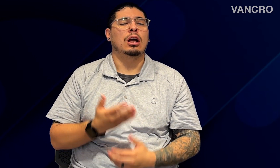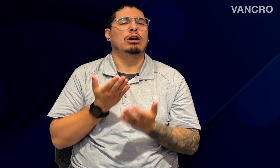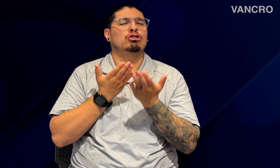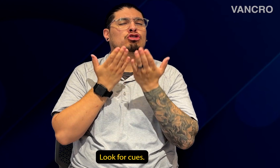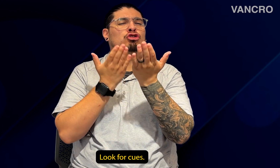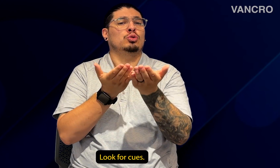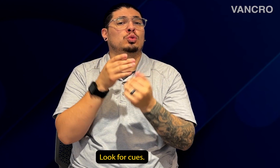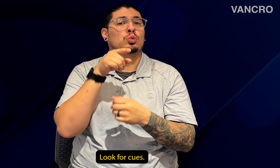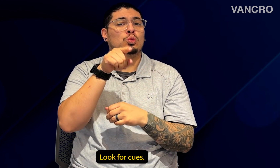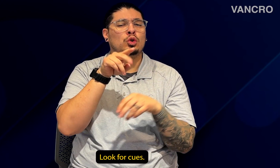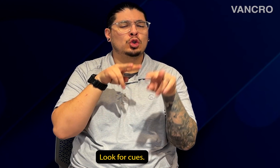Look for cues.